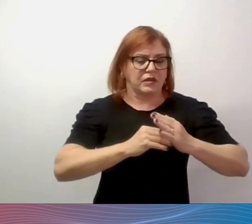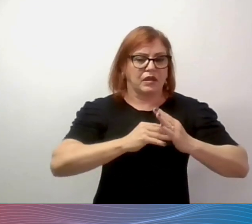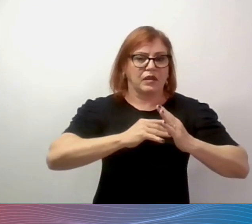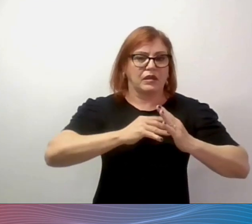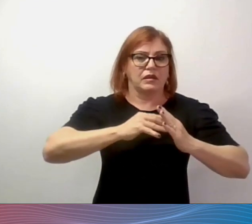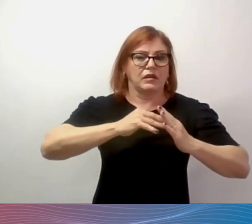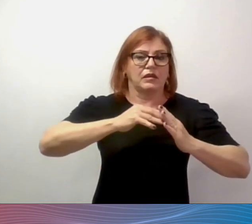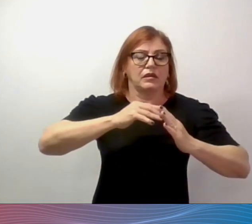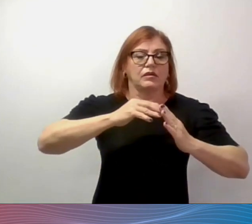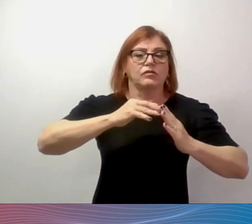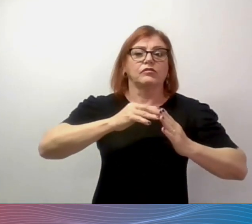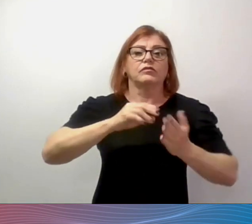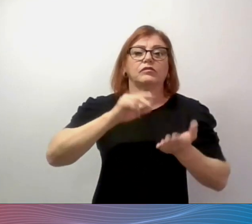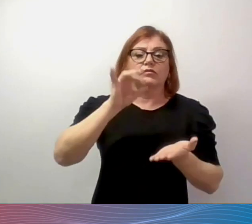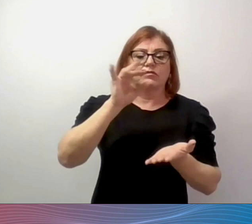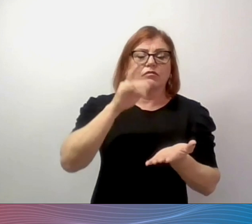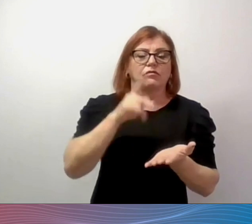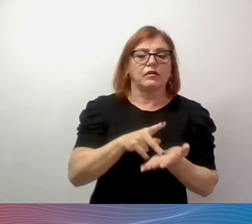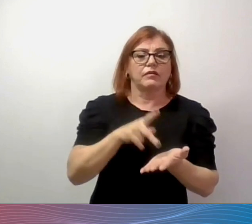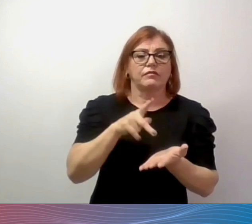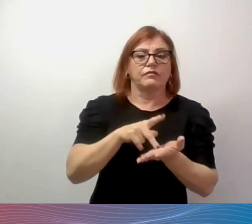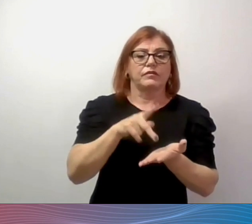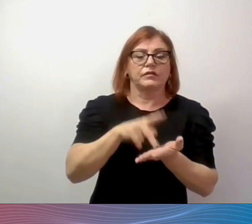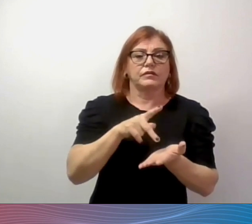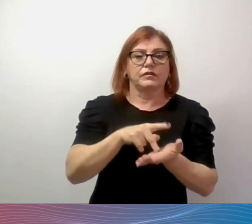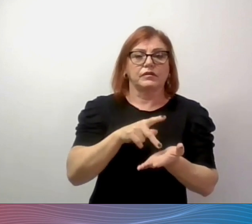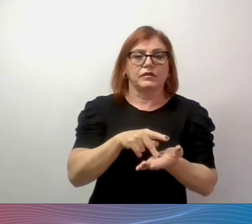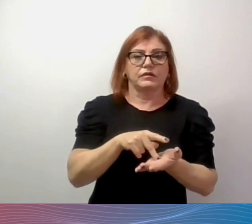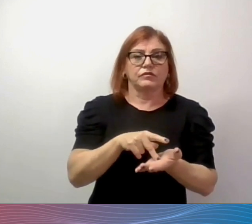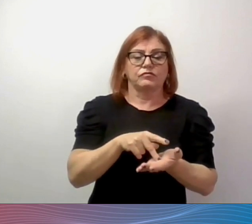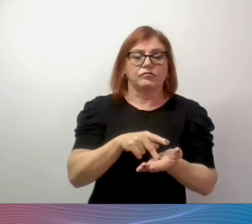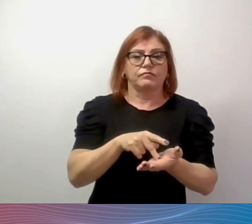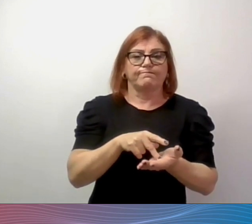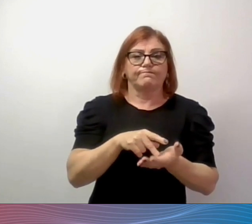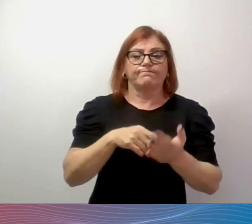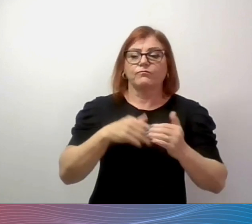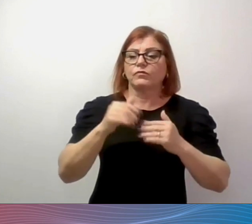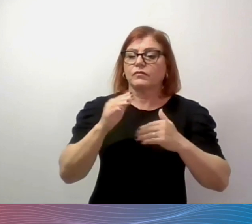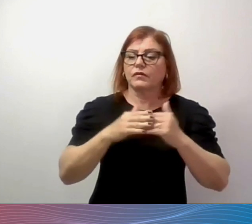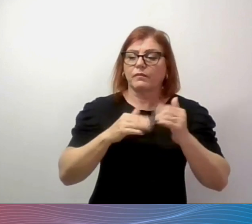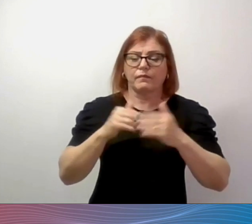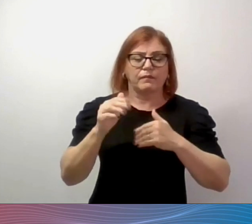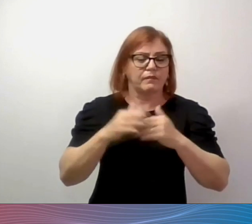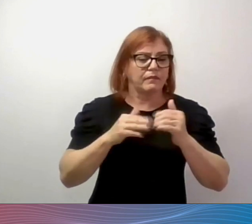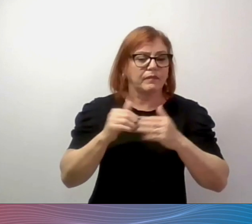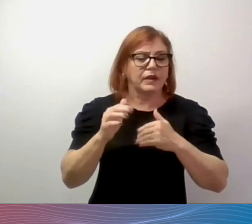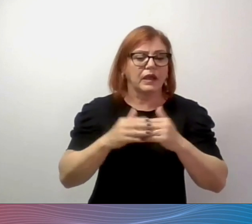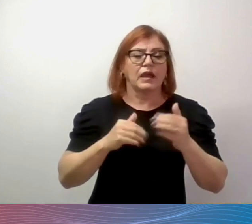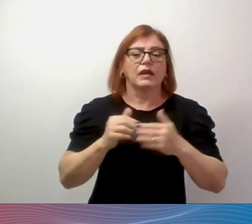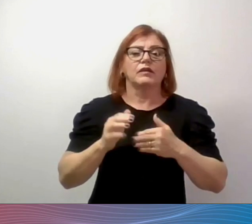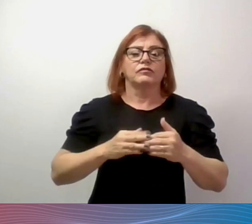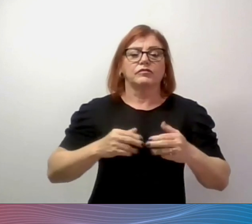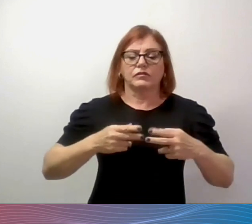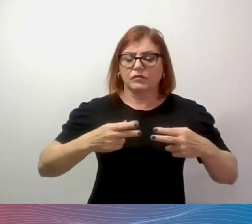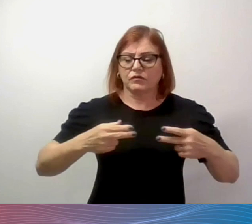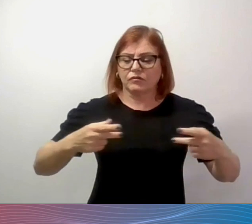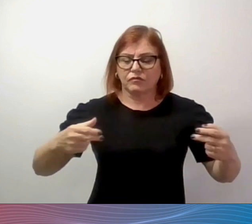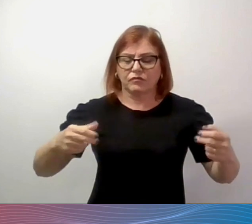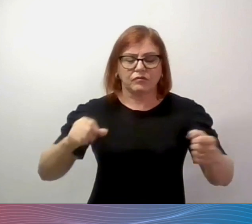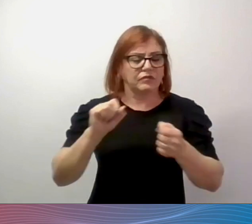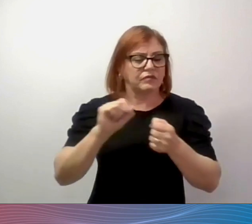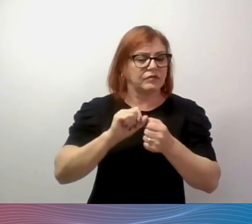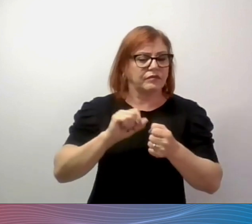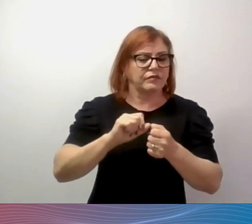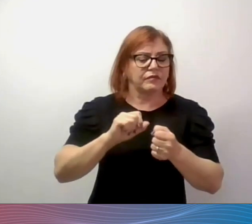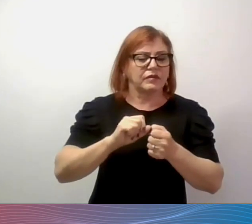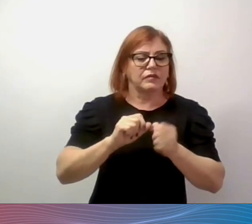ações demonstram essa realidade. Our works and actions demonstrate this reality. Quando chega